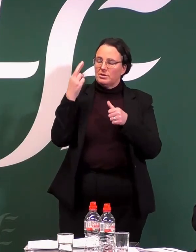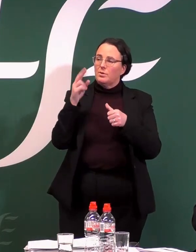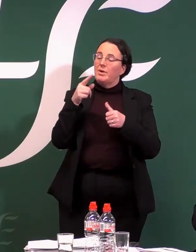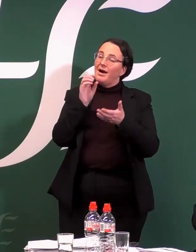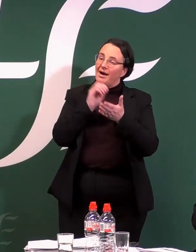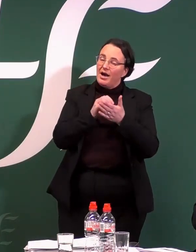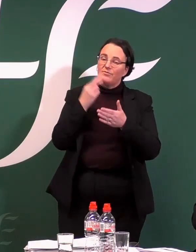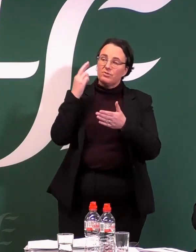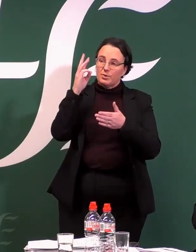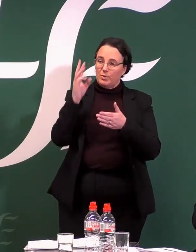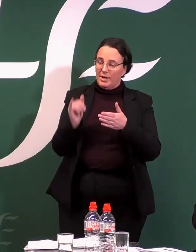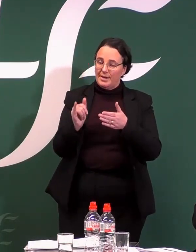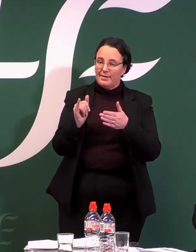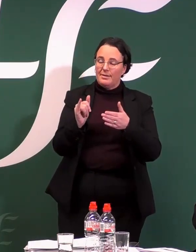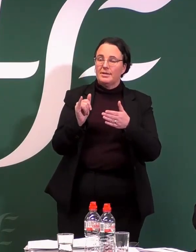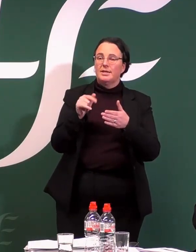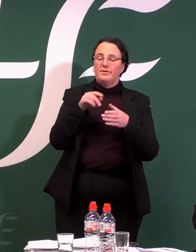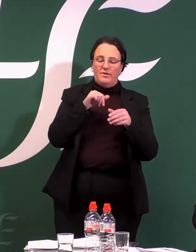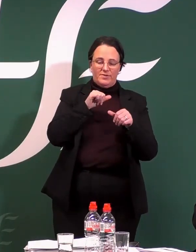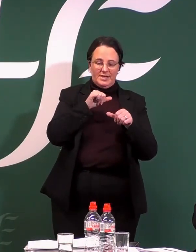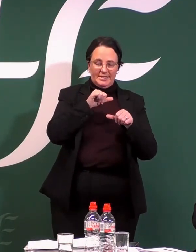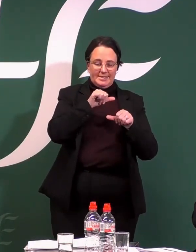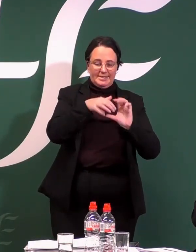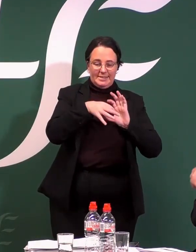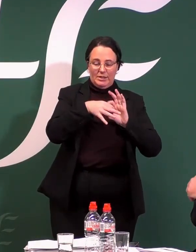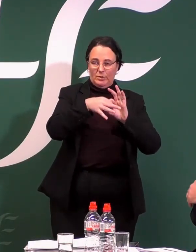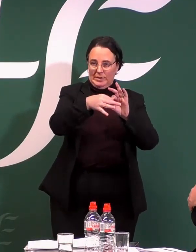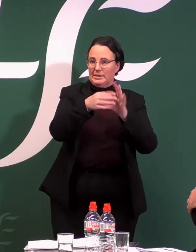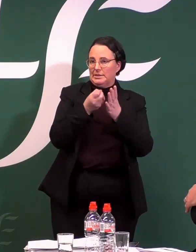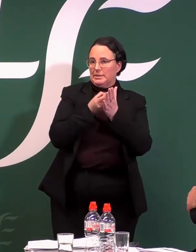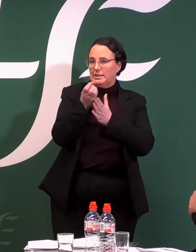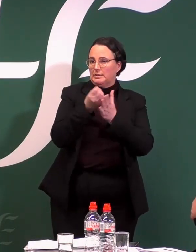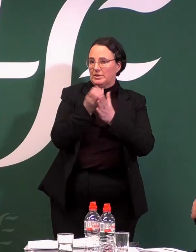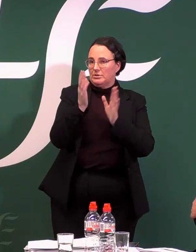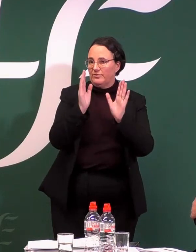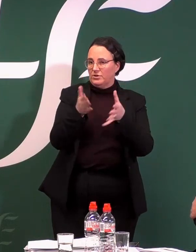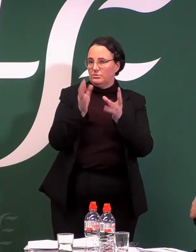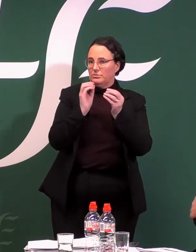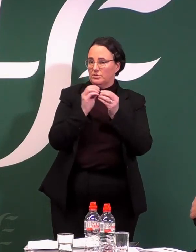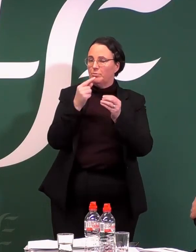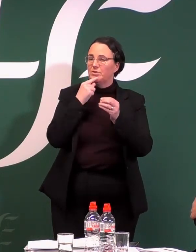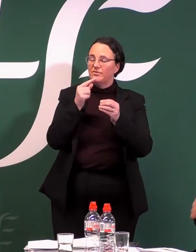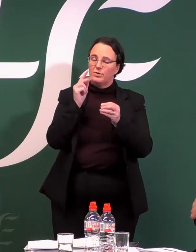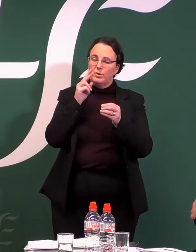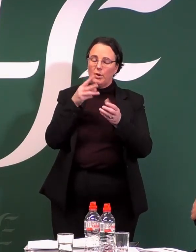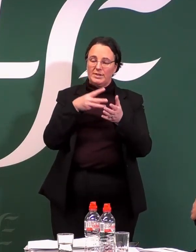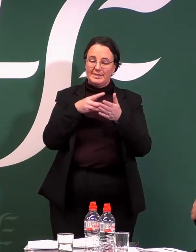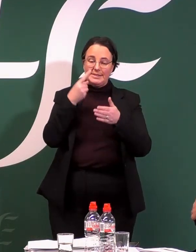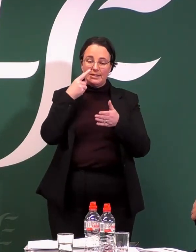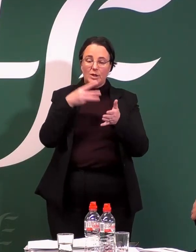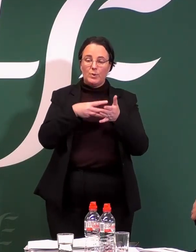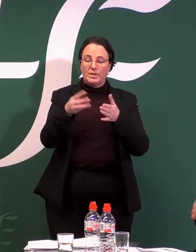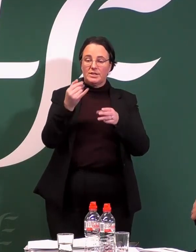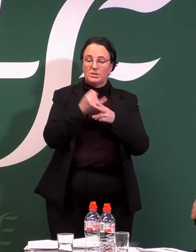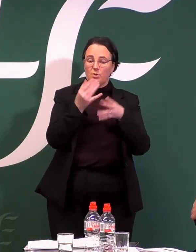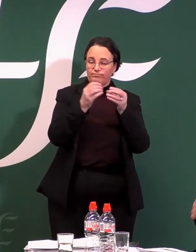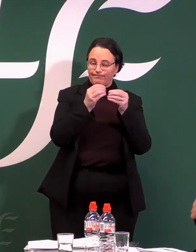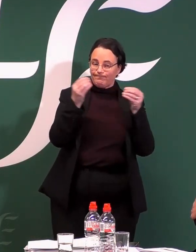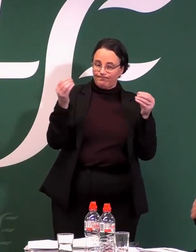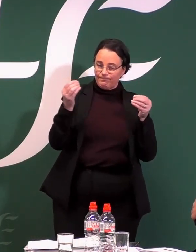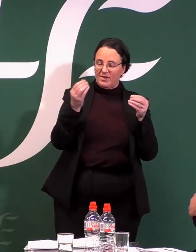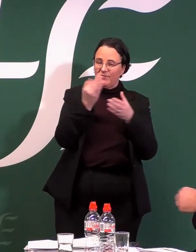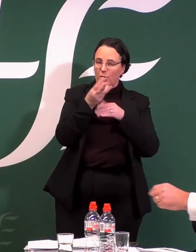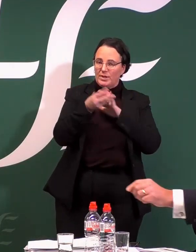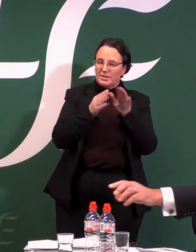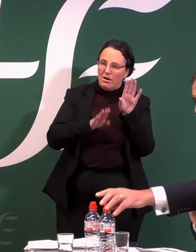this, apart from the sequence explanation, which I highlighted earlier, which is that when you look back at the school reopening, it surged for a couple of